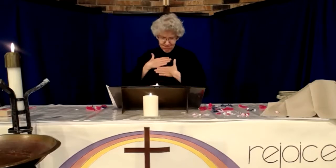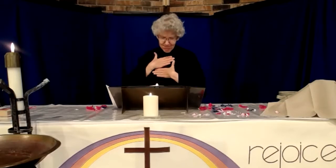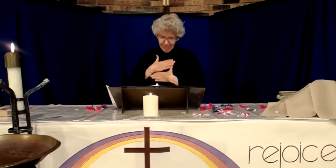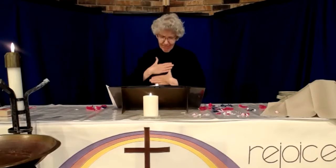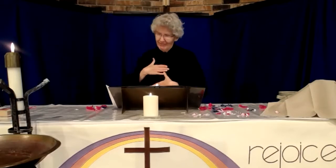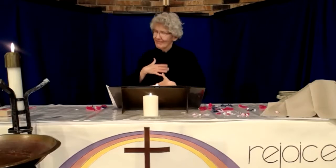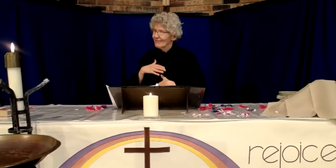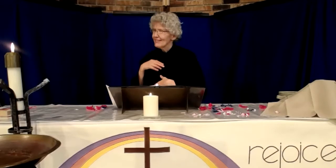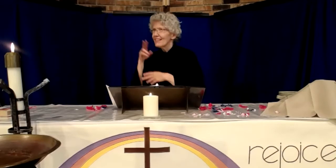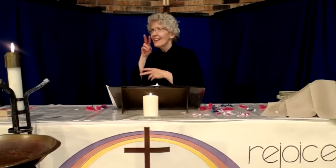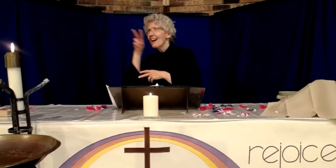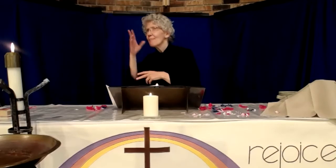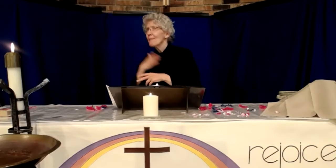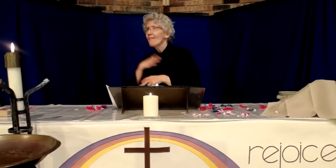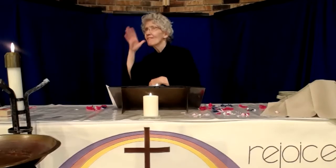You make my life pleasant,